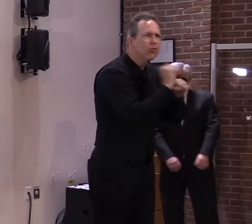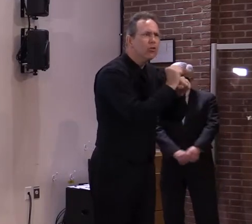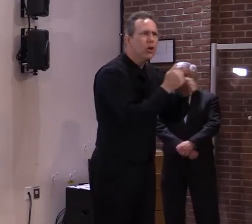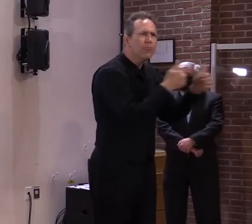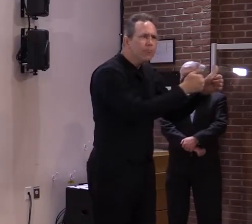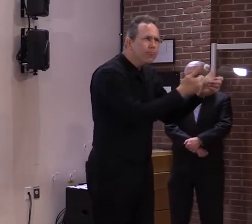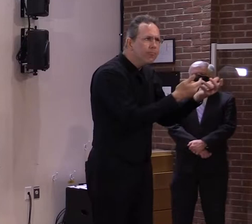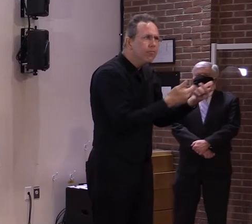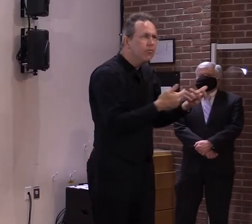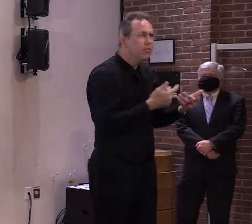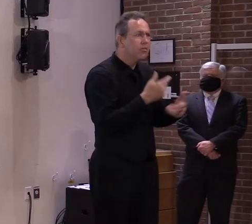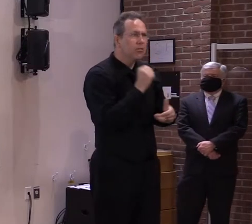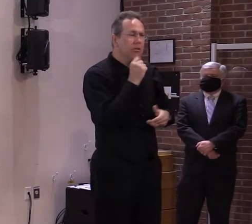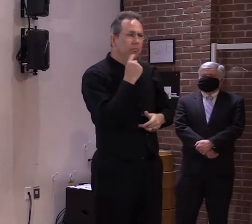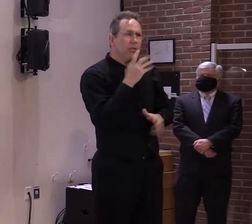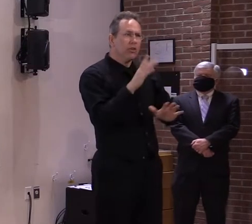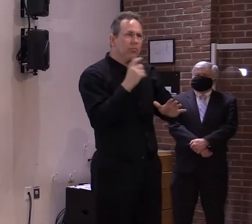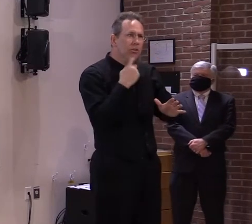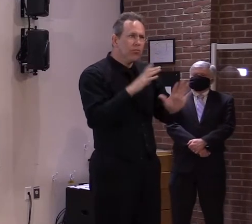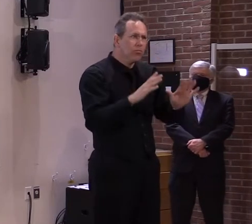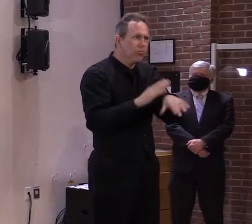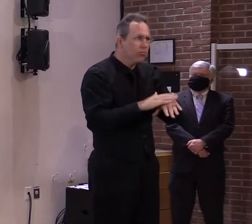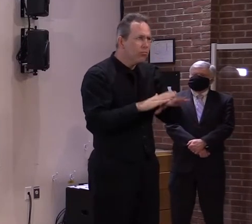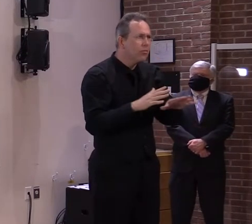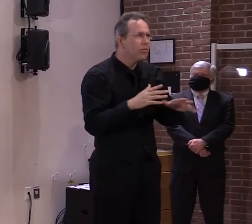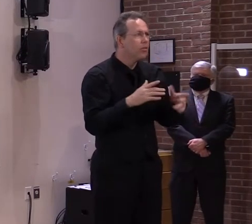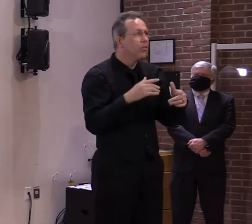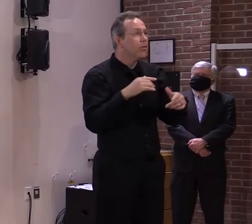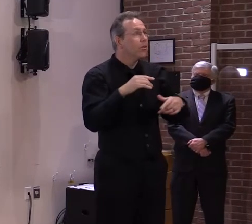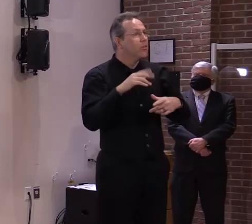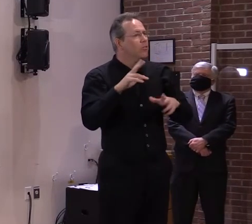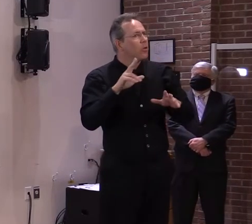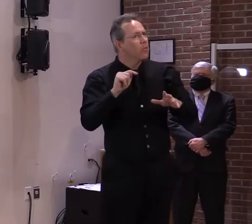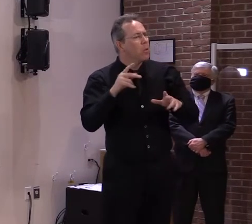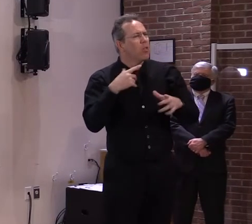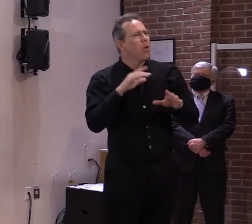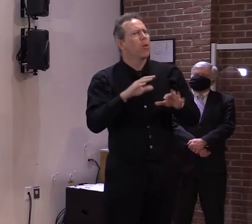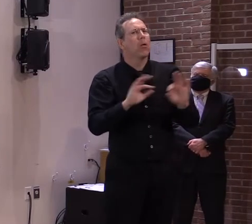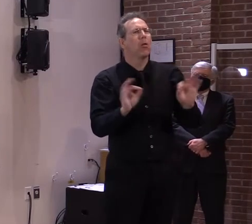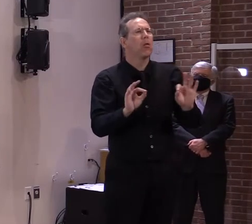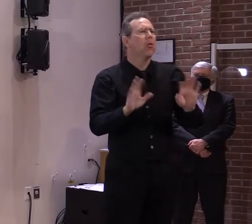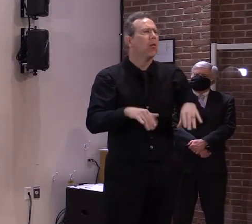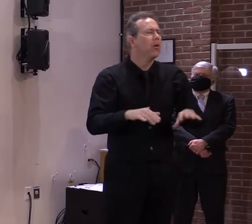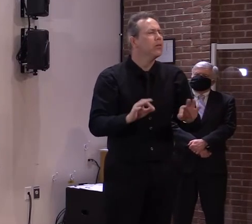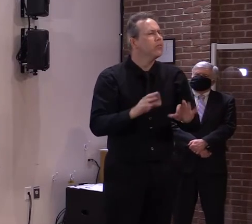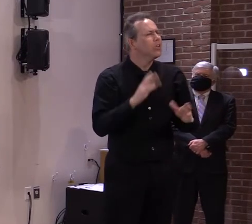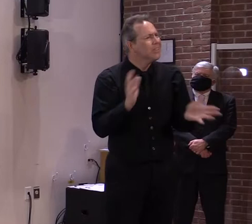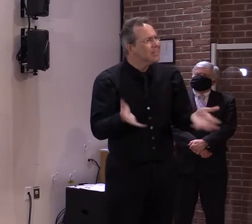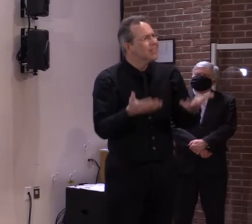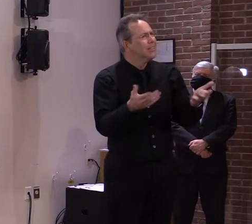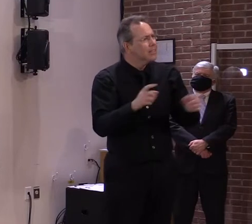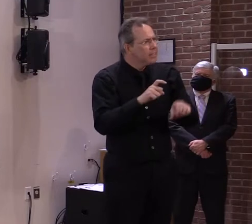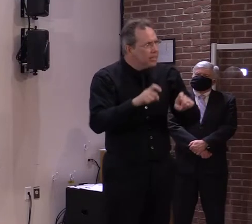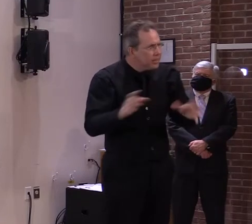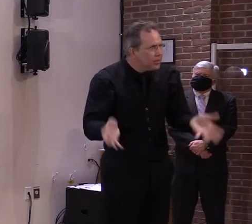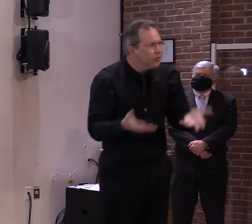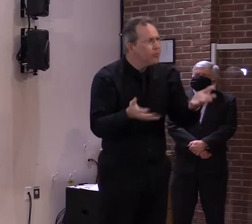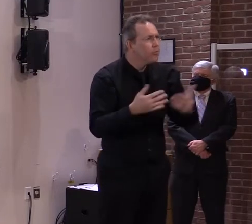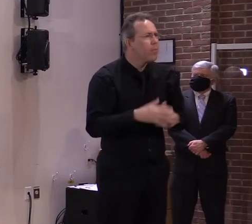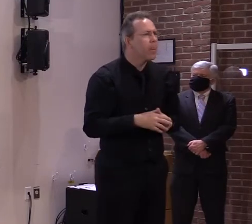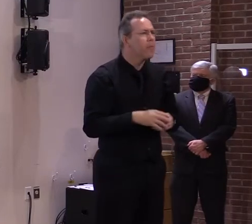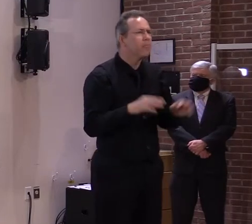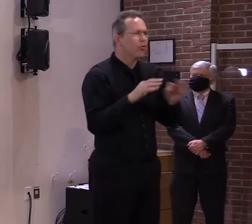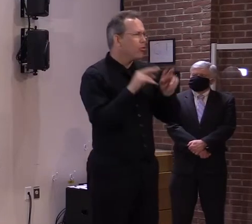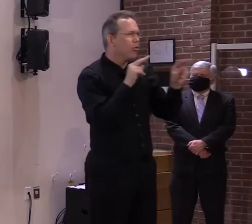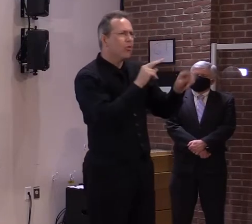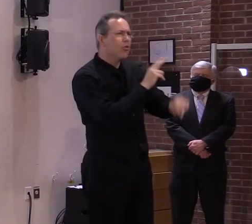but again, I'm not trying to minimize the virus at all, but that's why we look at the hospitalizations and deaths as